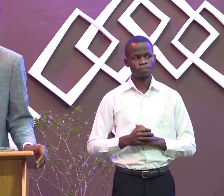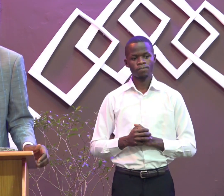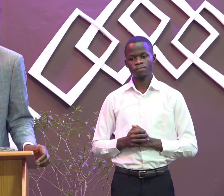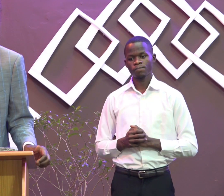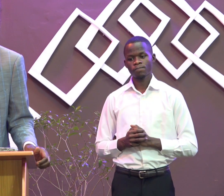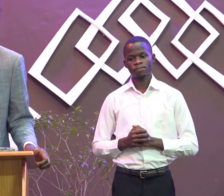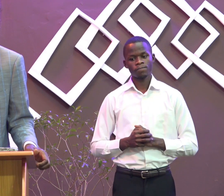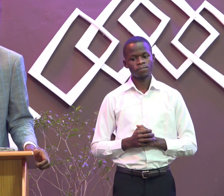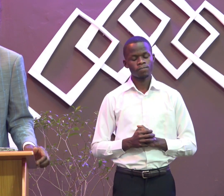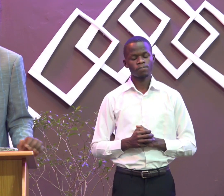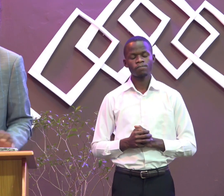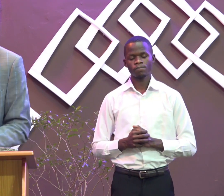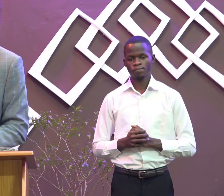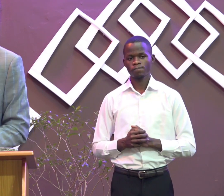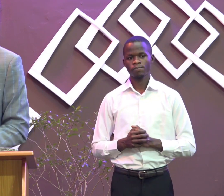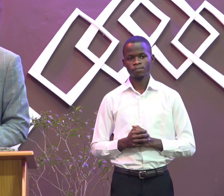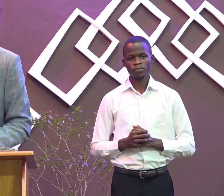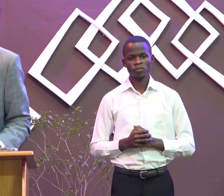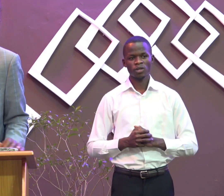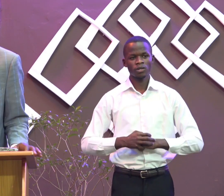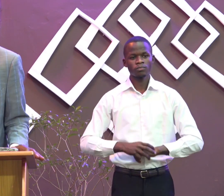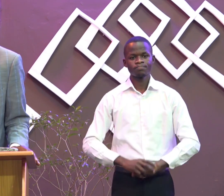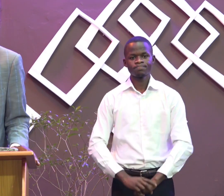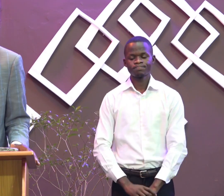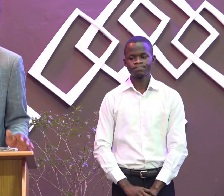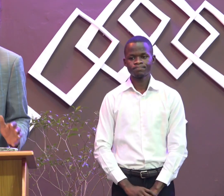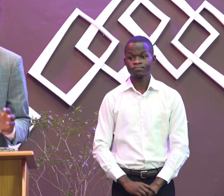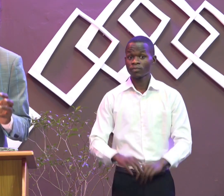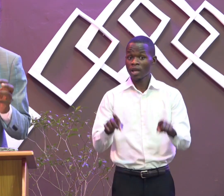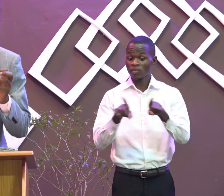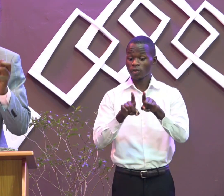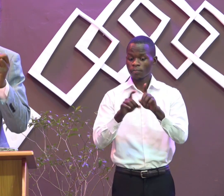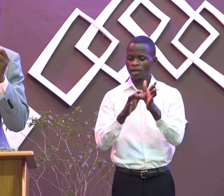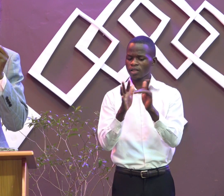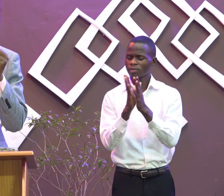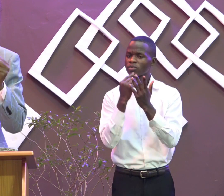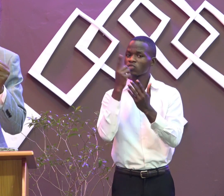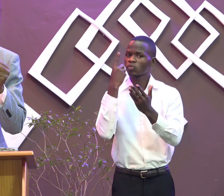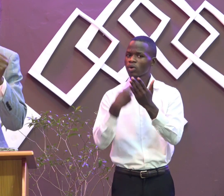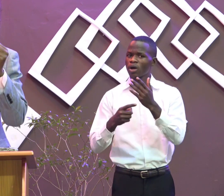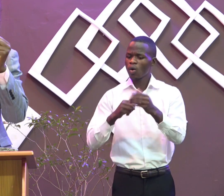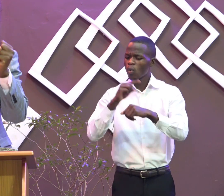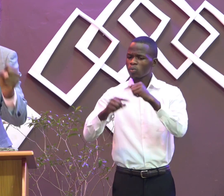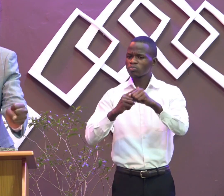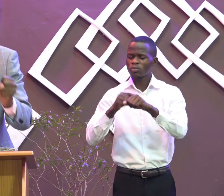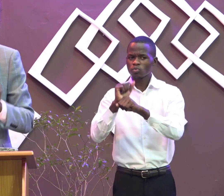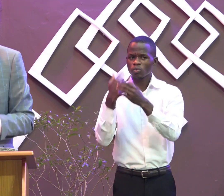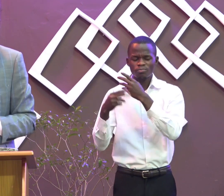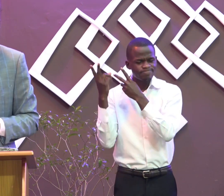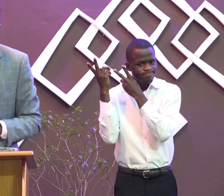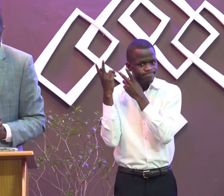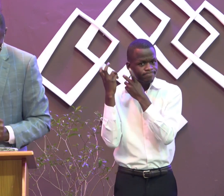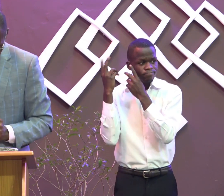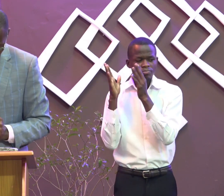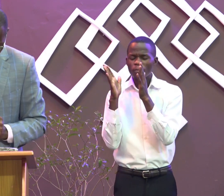with groaning, for that would be of no advantage to you. Bible tugamba tuulirenga ababafuga tubagonderenga.